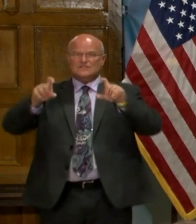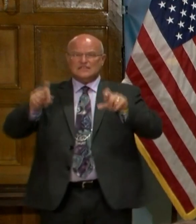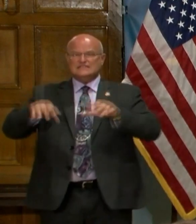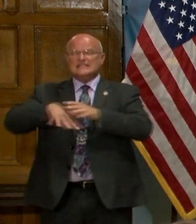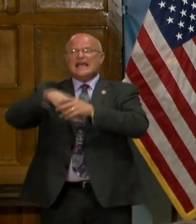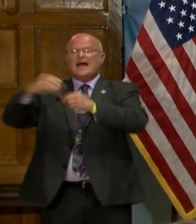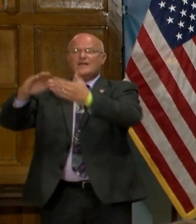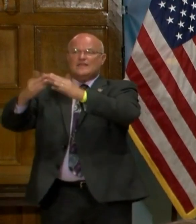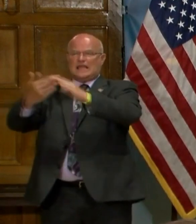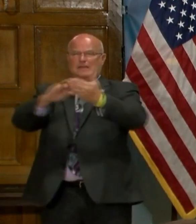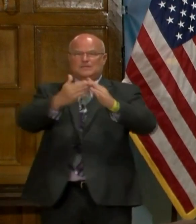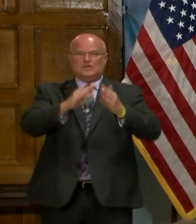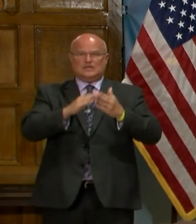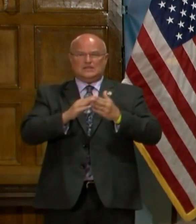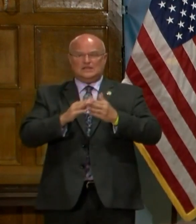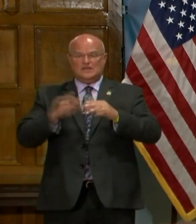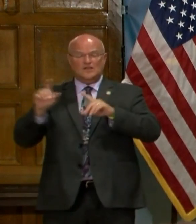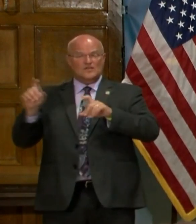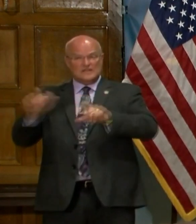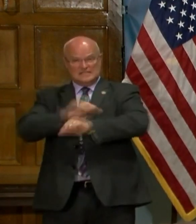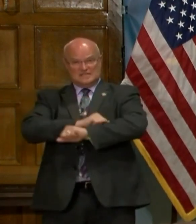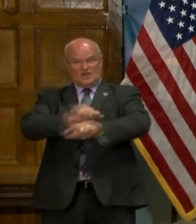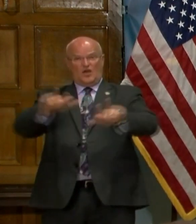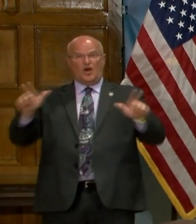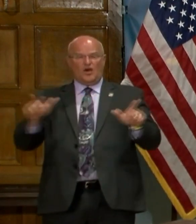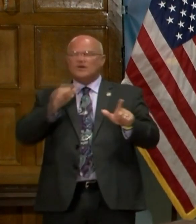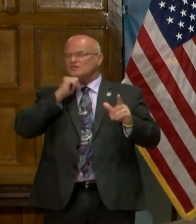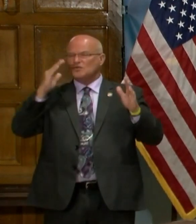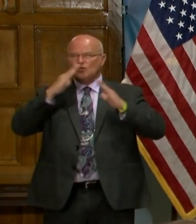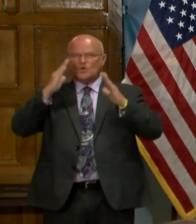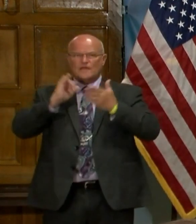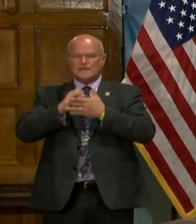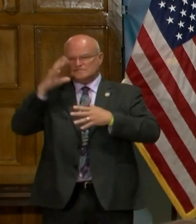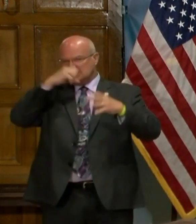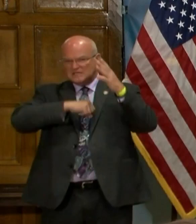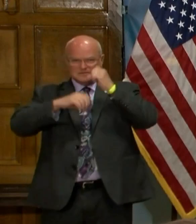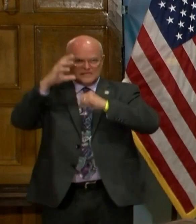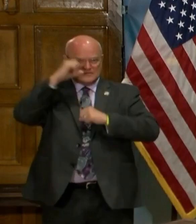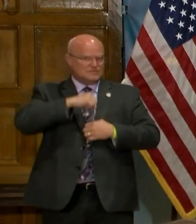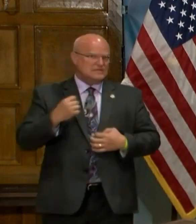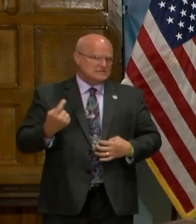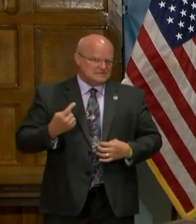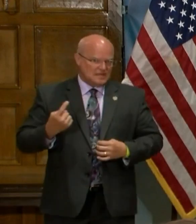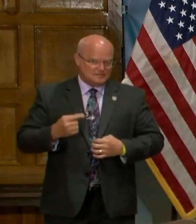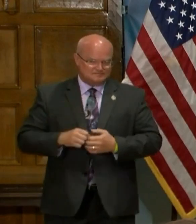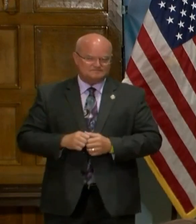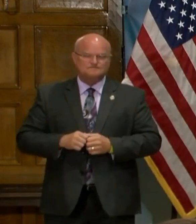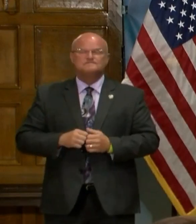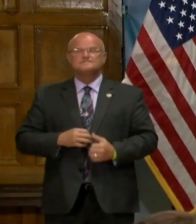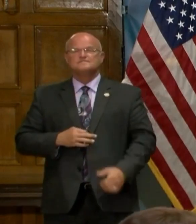out in the community. Because if you've tested everyone, you don't need to worry that you've missed some out there.